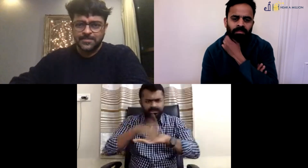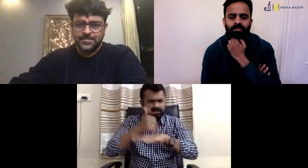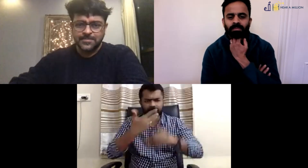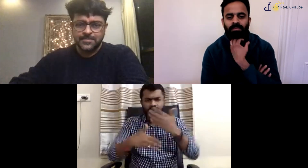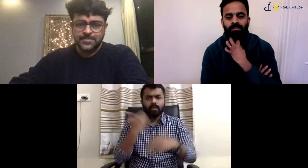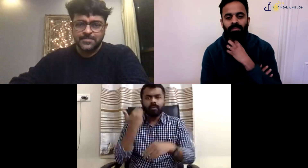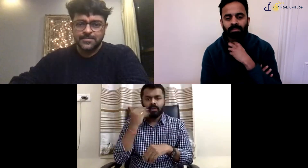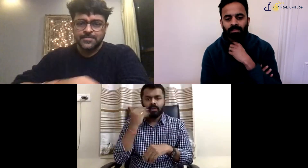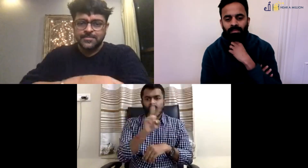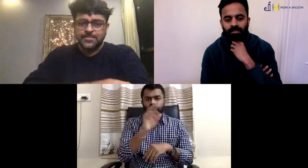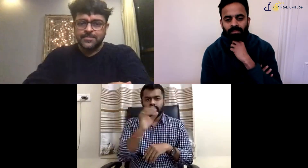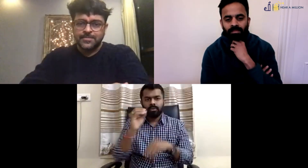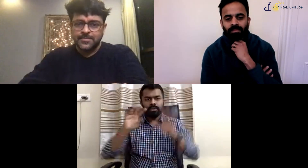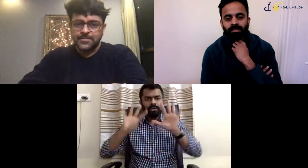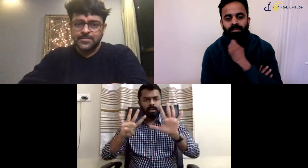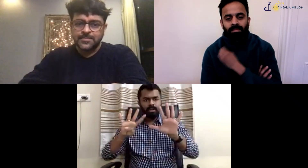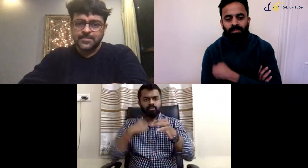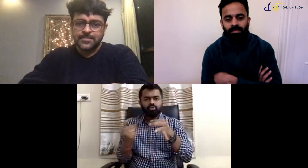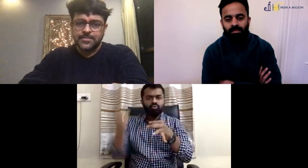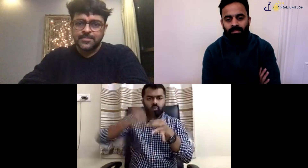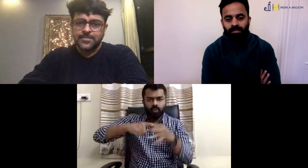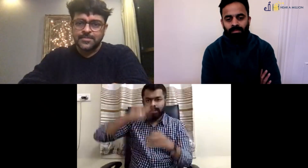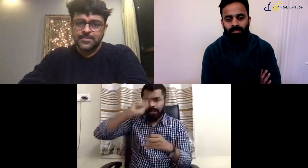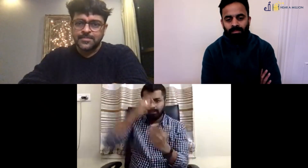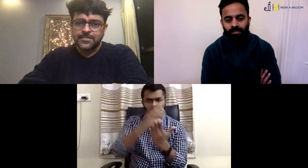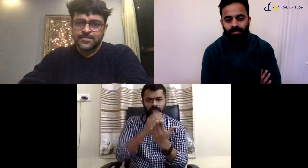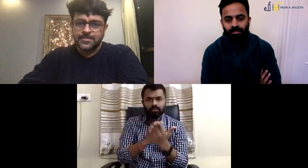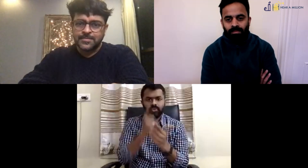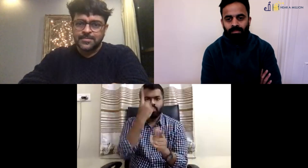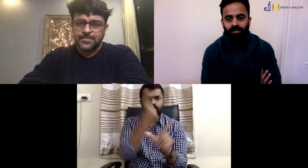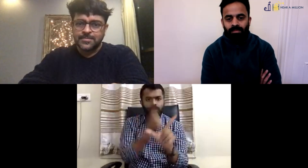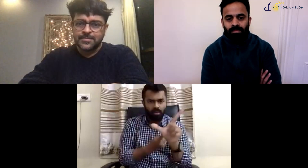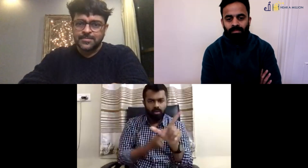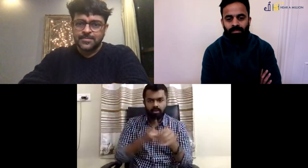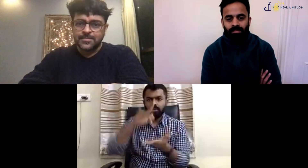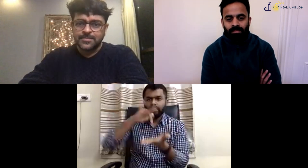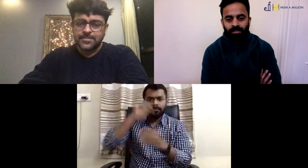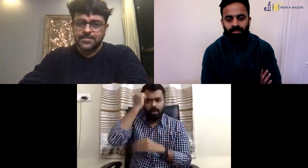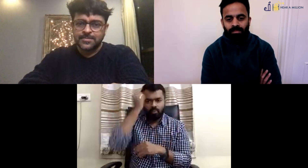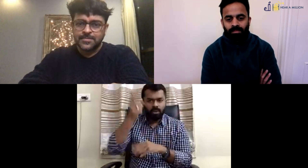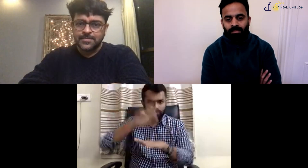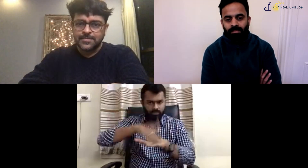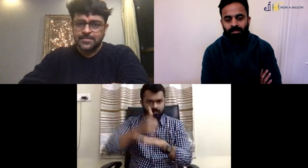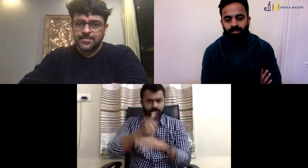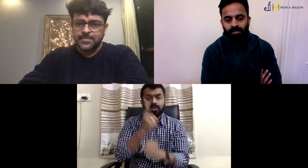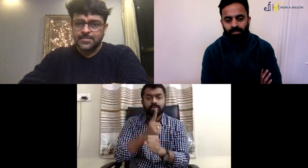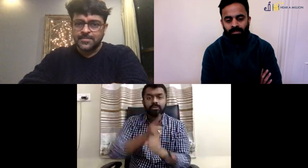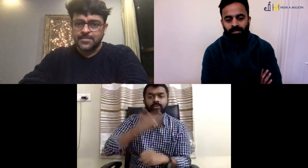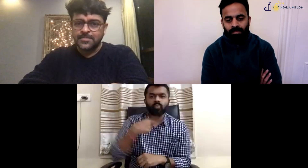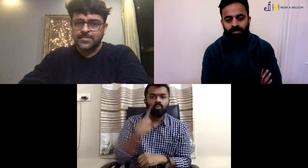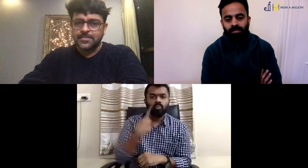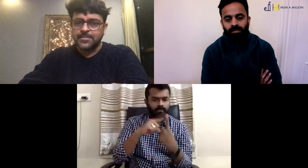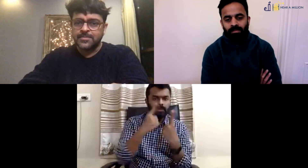there. So I was interested to learn over there. So in 2009, I joined Ishara Foundation. I learned English course for